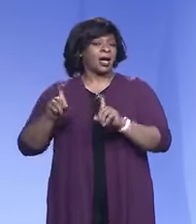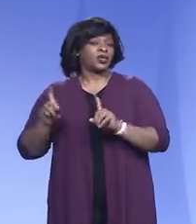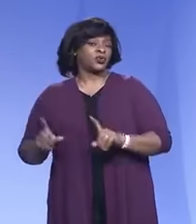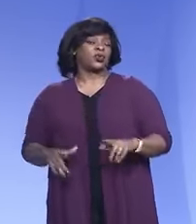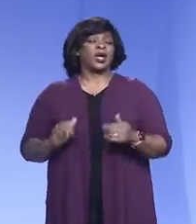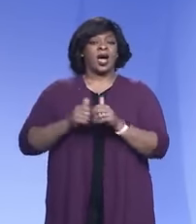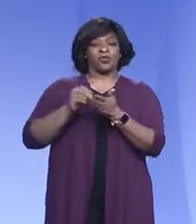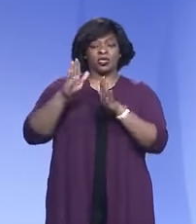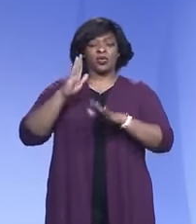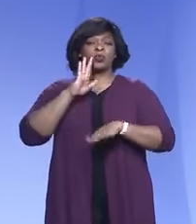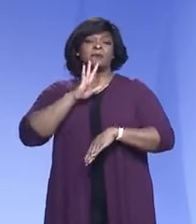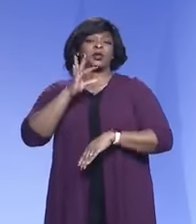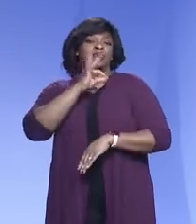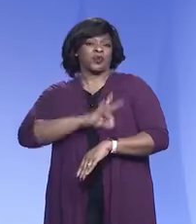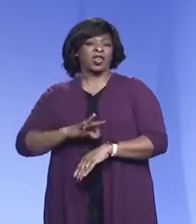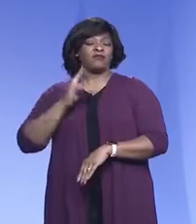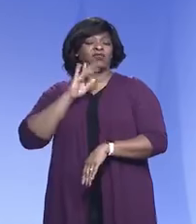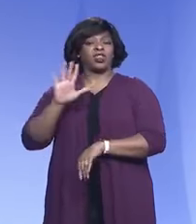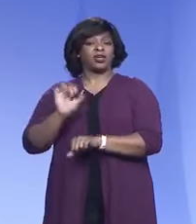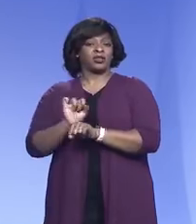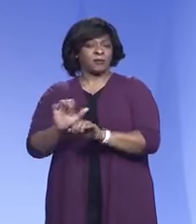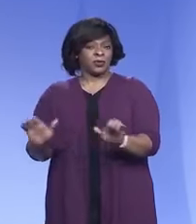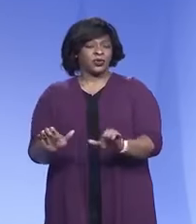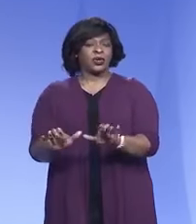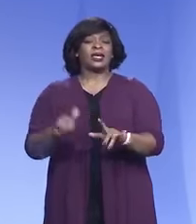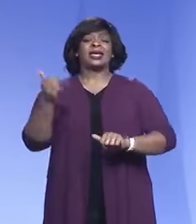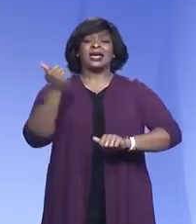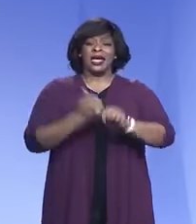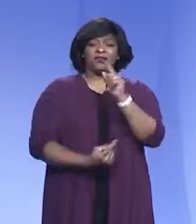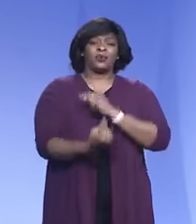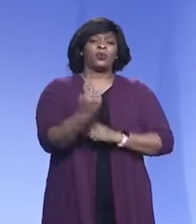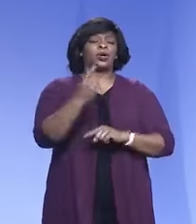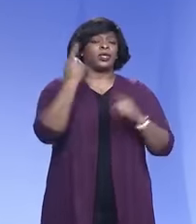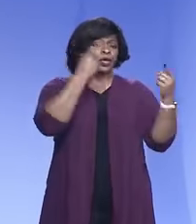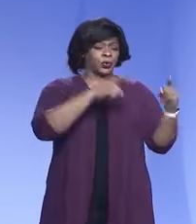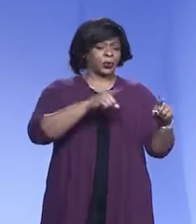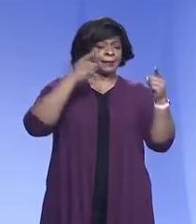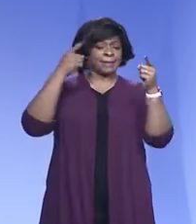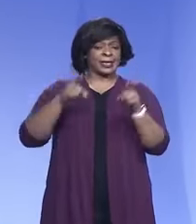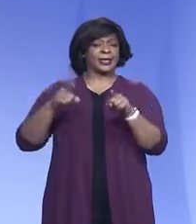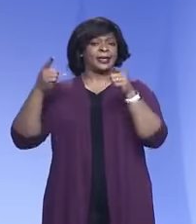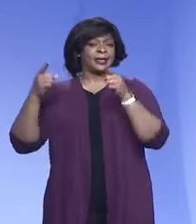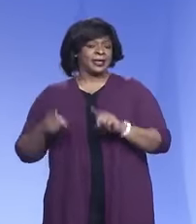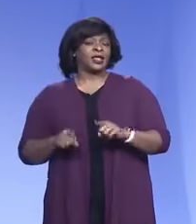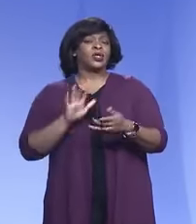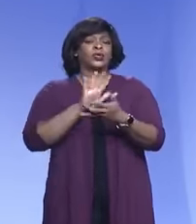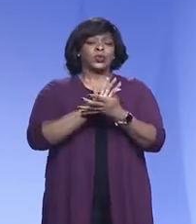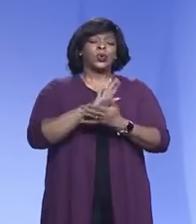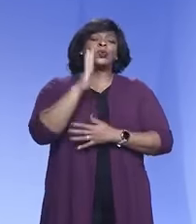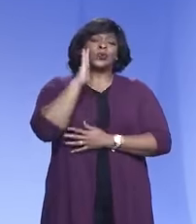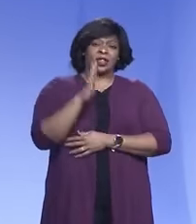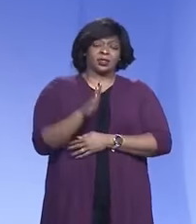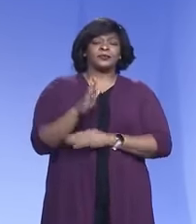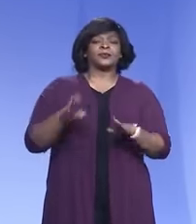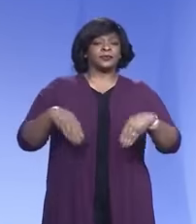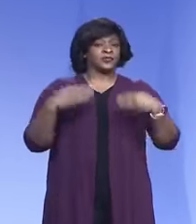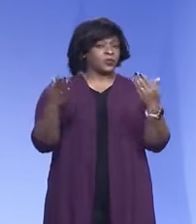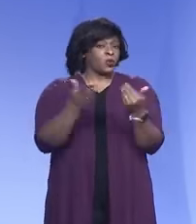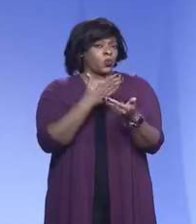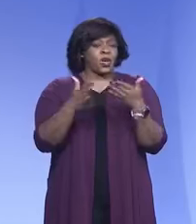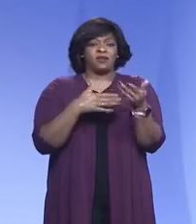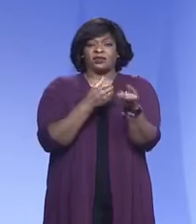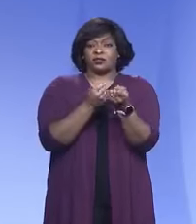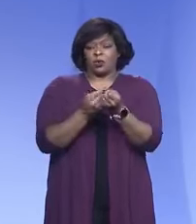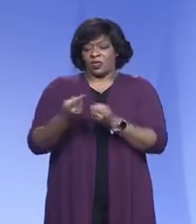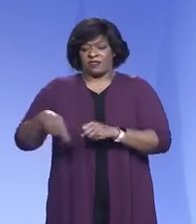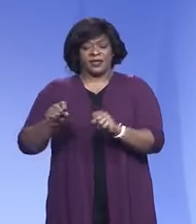those students would get credit for what they're doing, but everyone is in agreement that the schools will provide whatever support